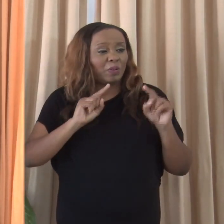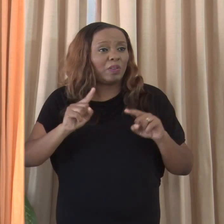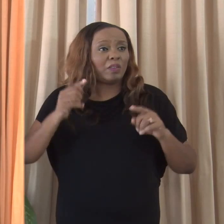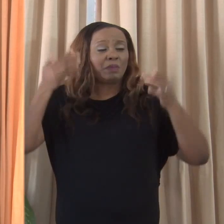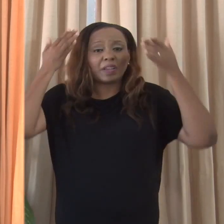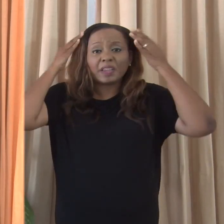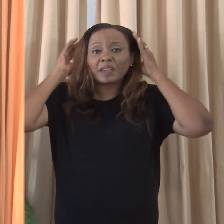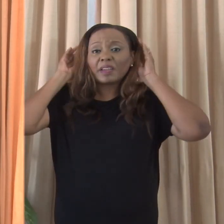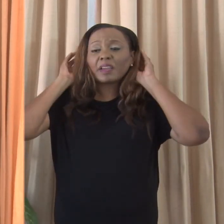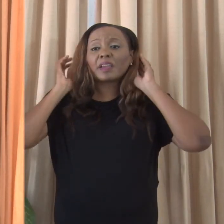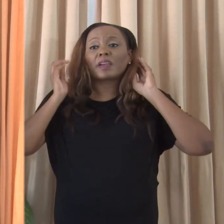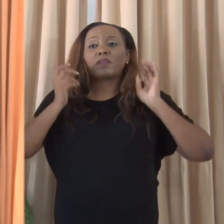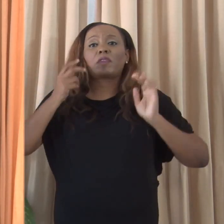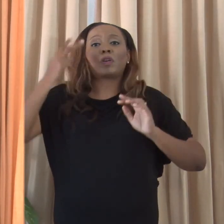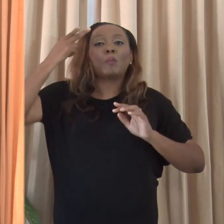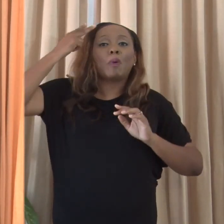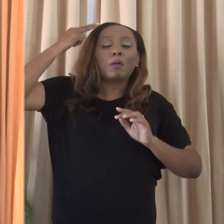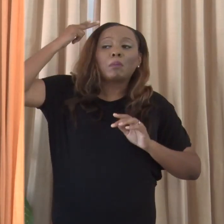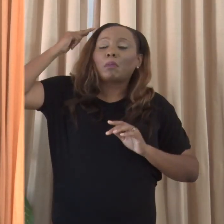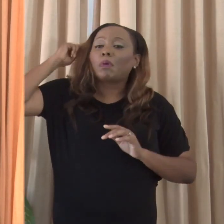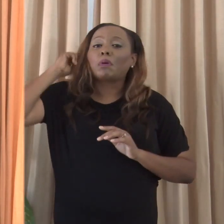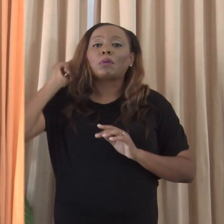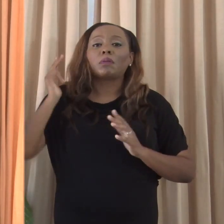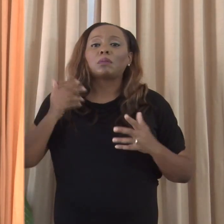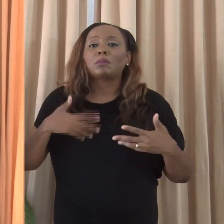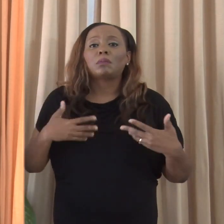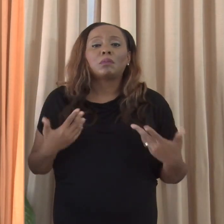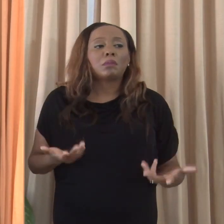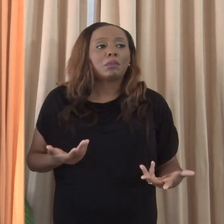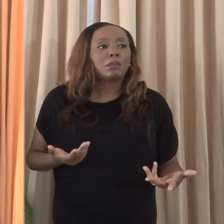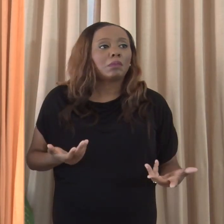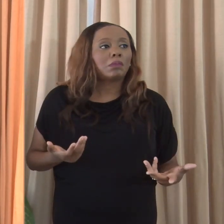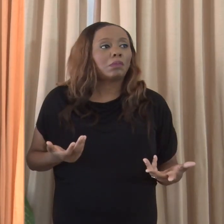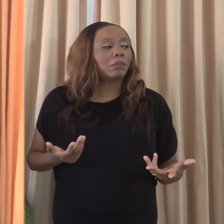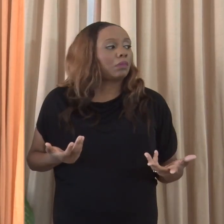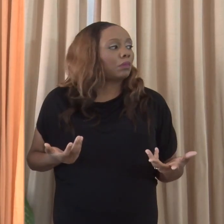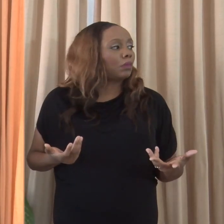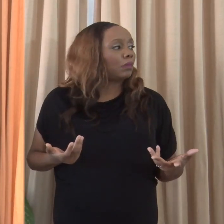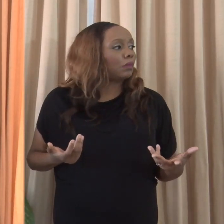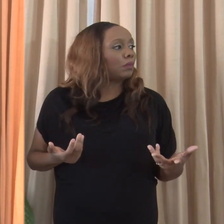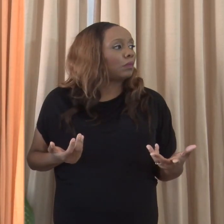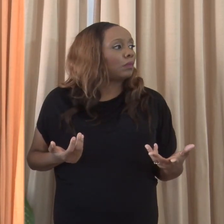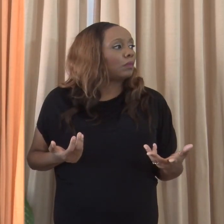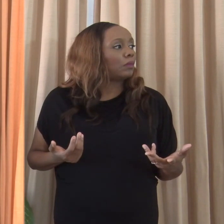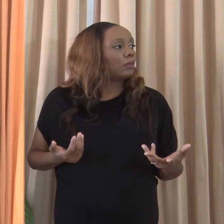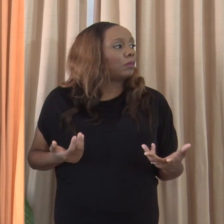Can I still go to the barber? Should, people, is there any